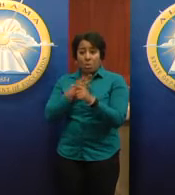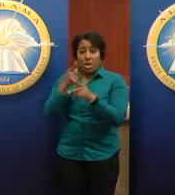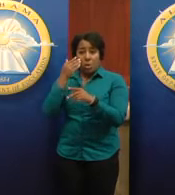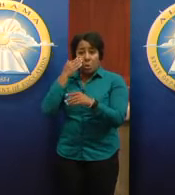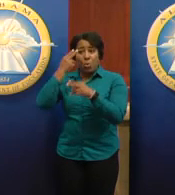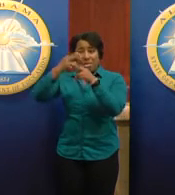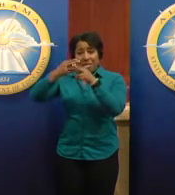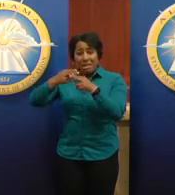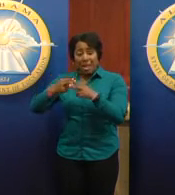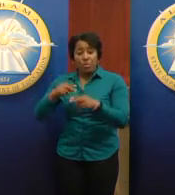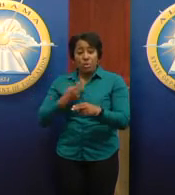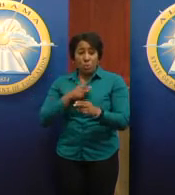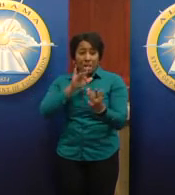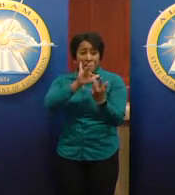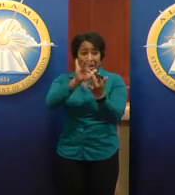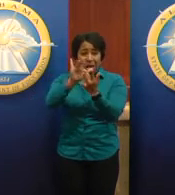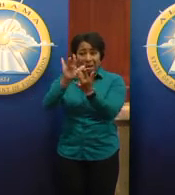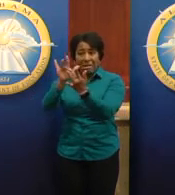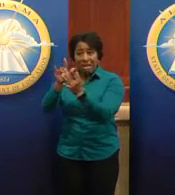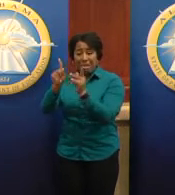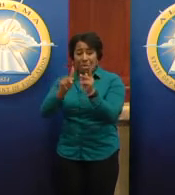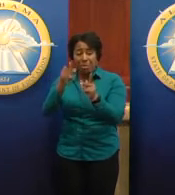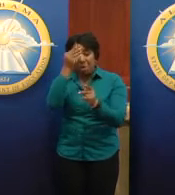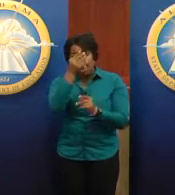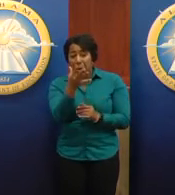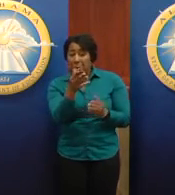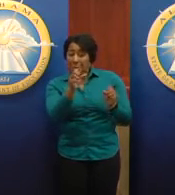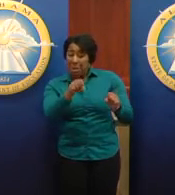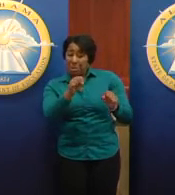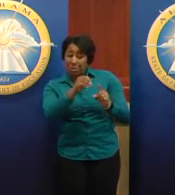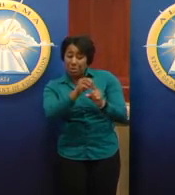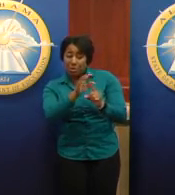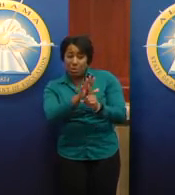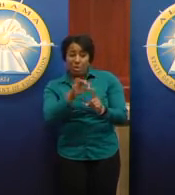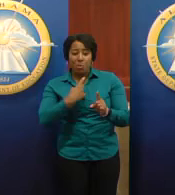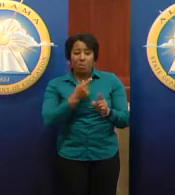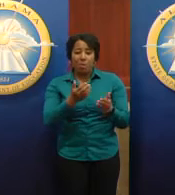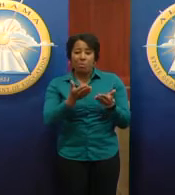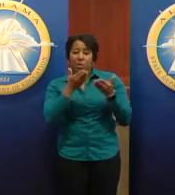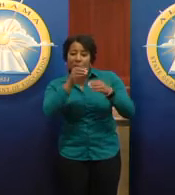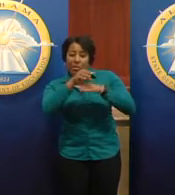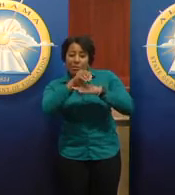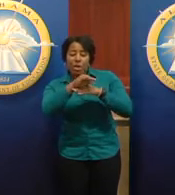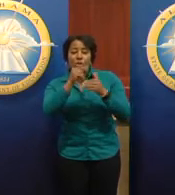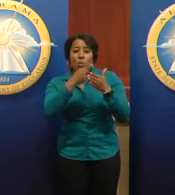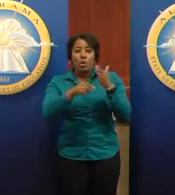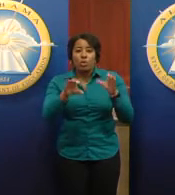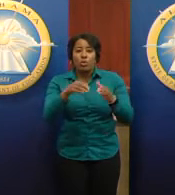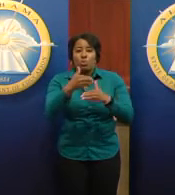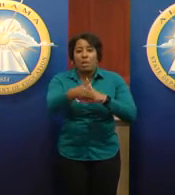that they understand that they could be exposed and give them recommendations and advice on how to proceed next. So